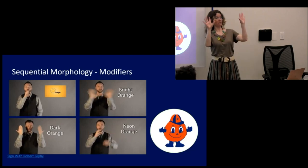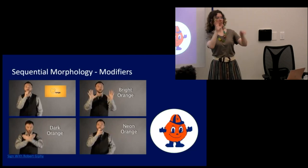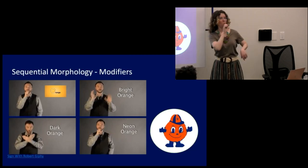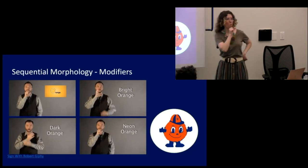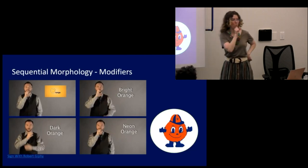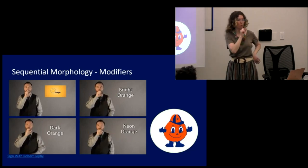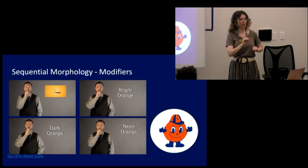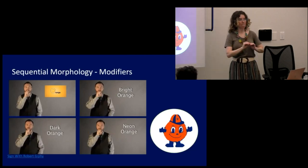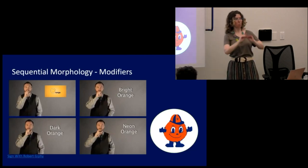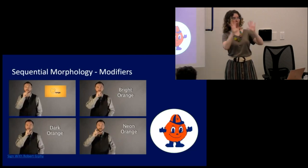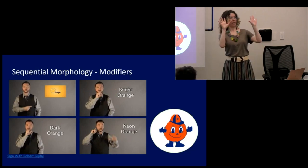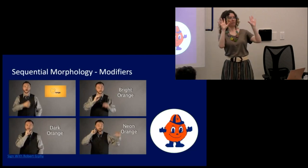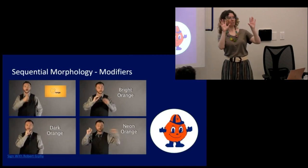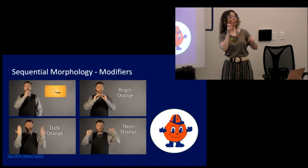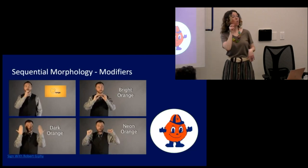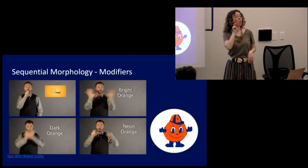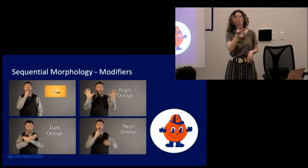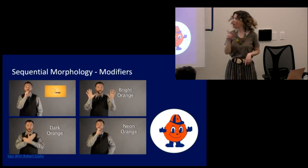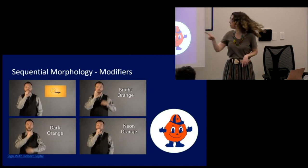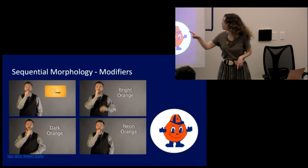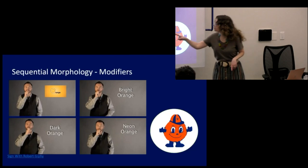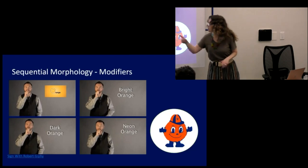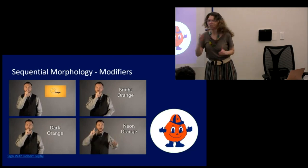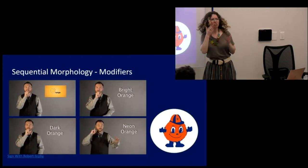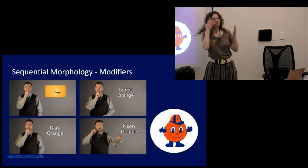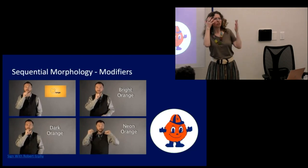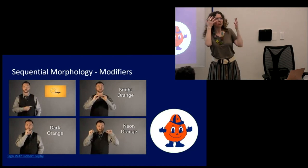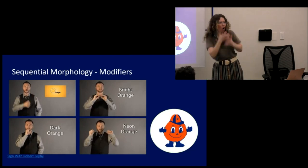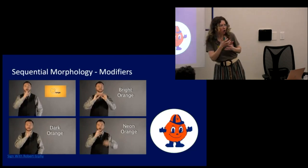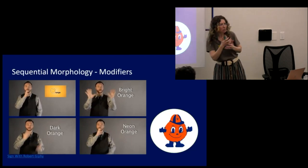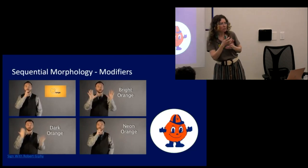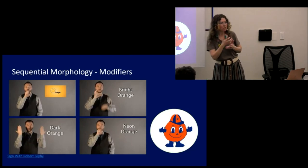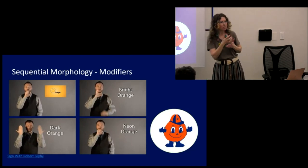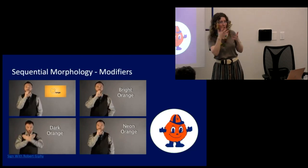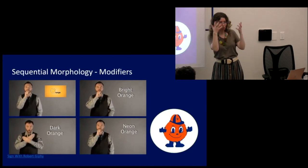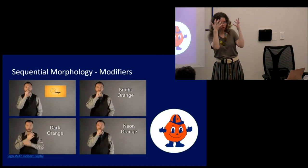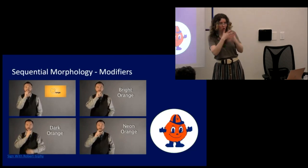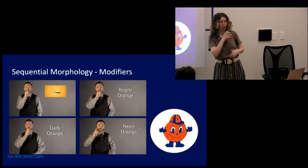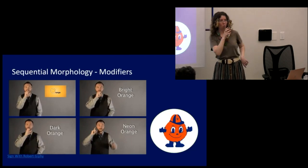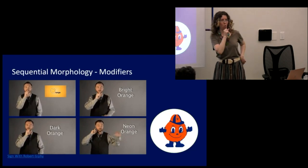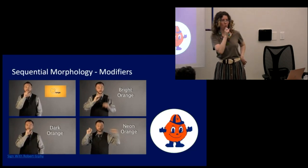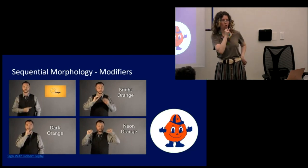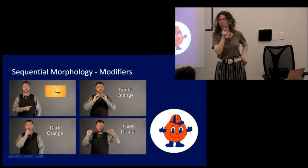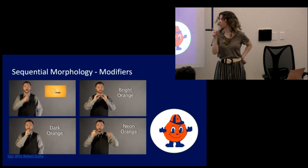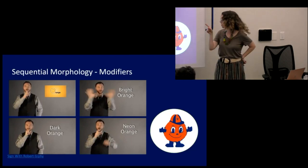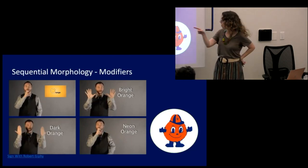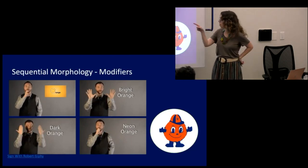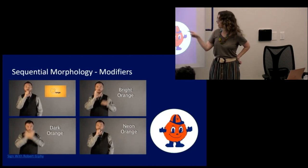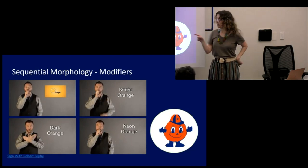But if I wanted it to be a bright orange, or maybe a dark orange,